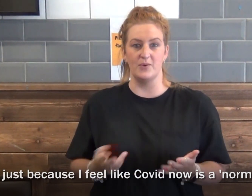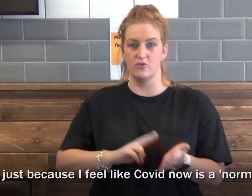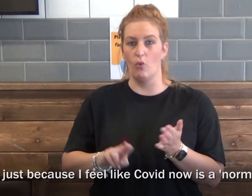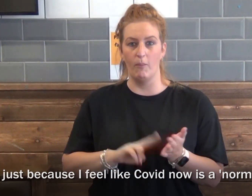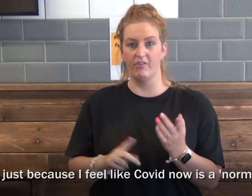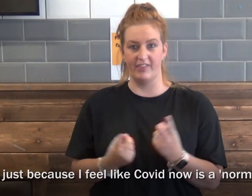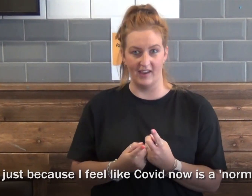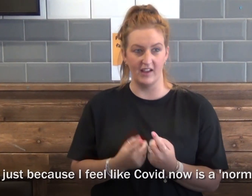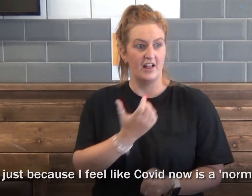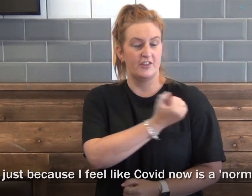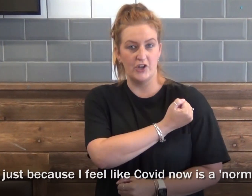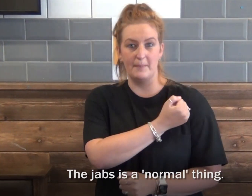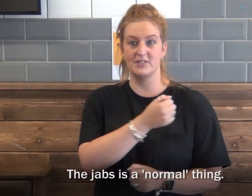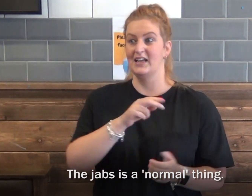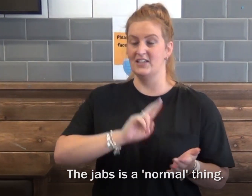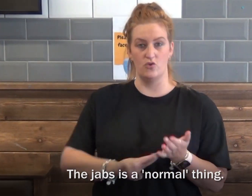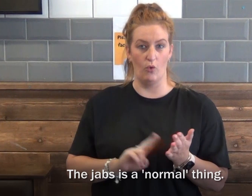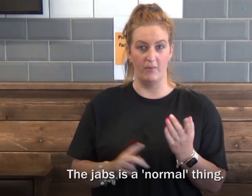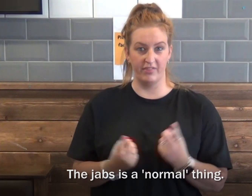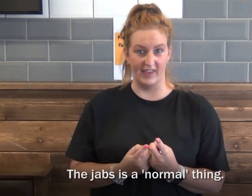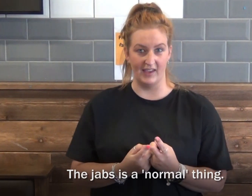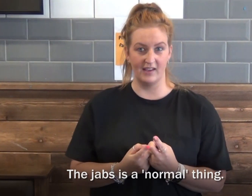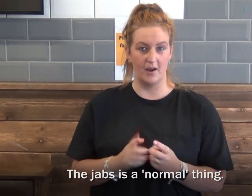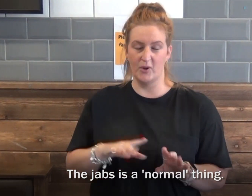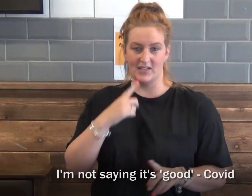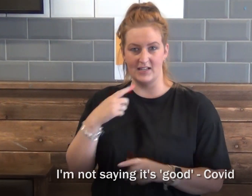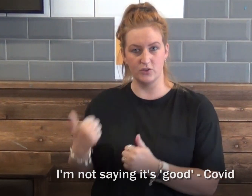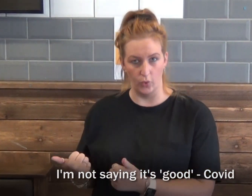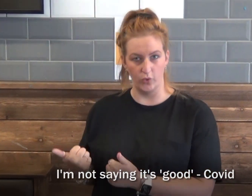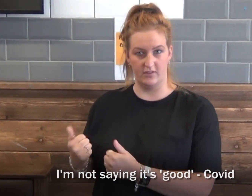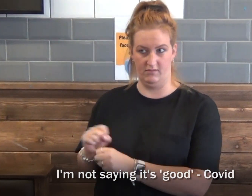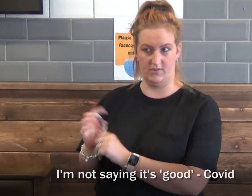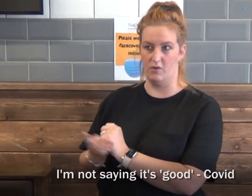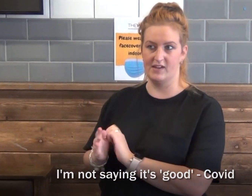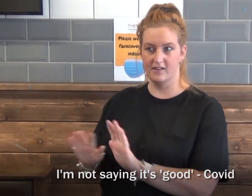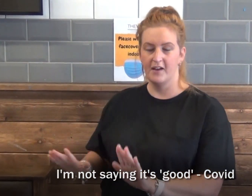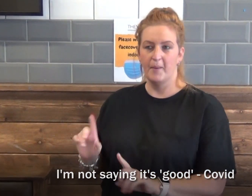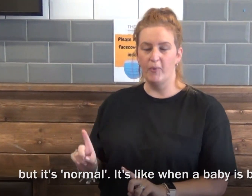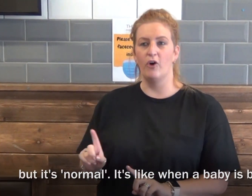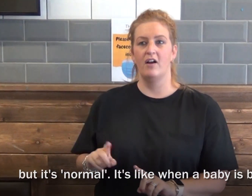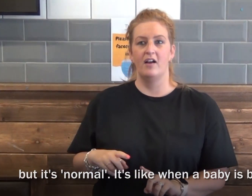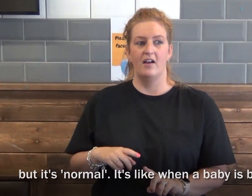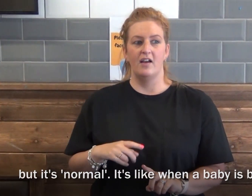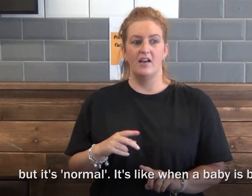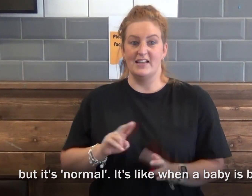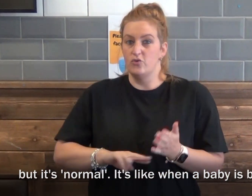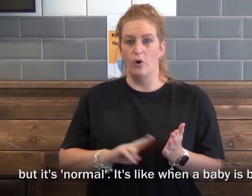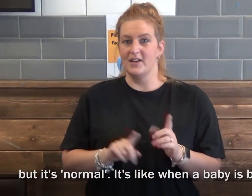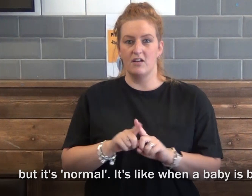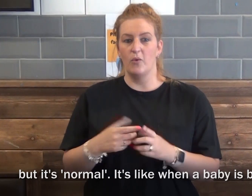is a normal thing. The jabs is a normal thing. I'm not saying it's good, COVID, but it's normal. It's like when